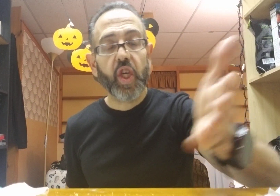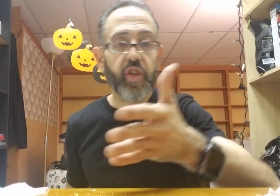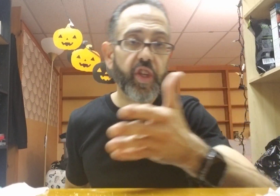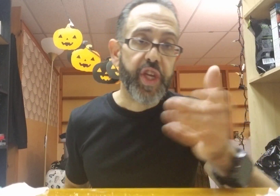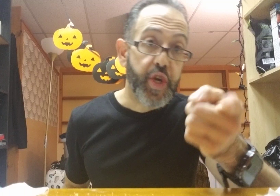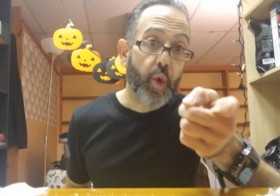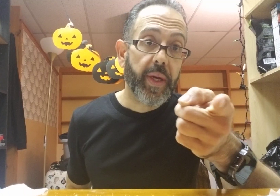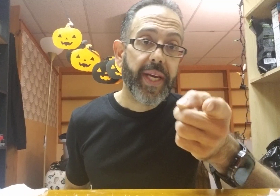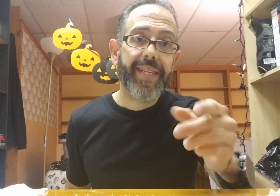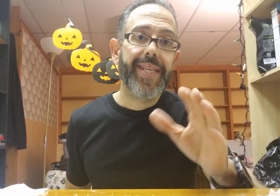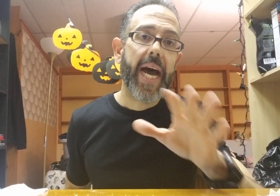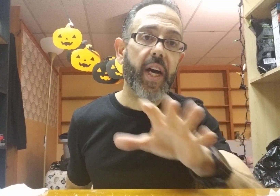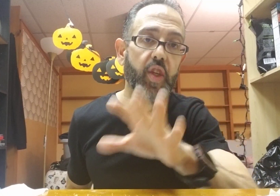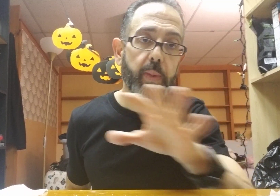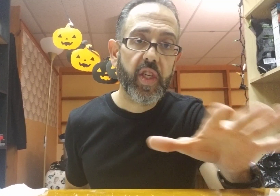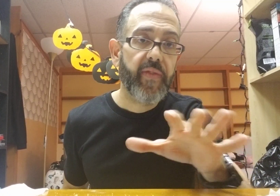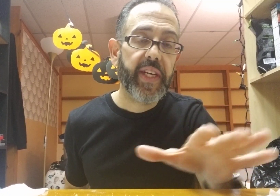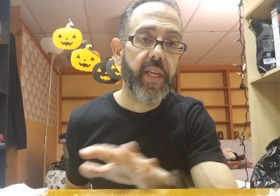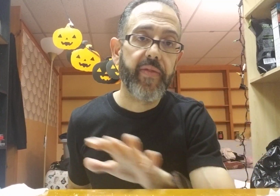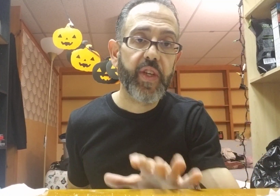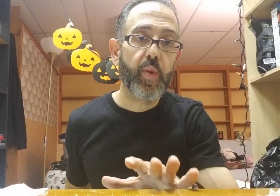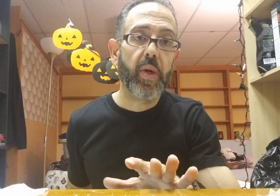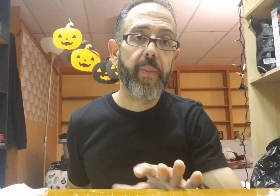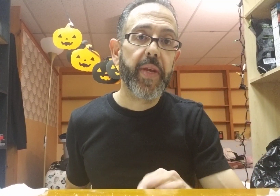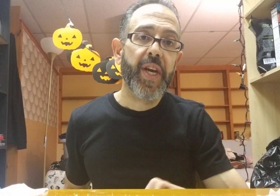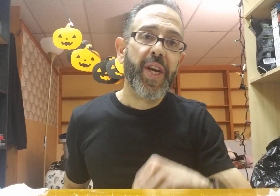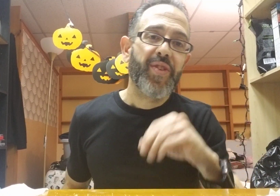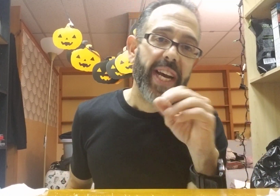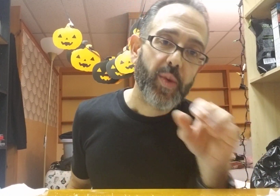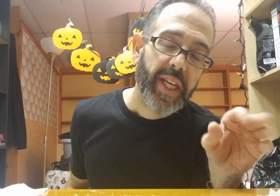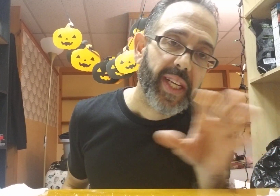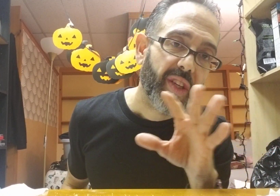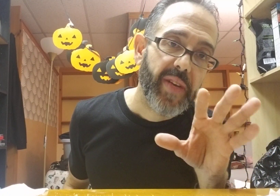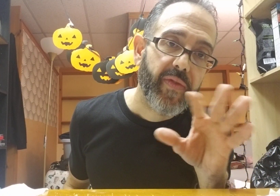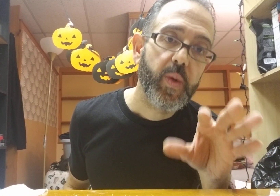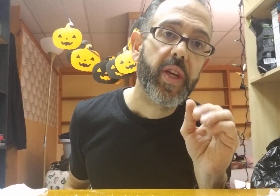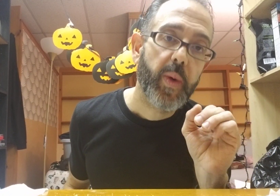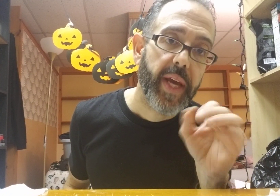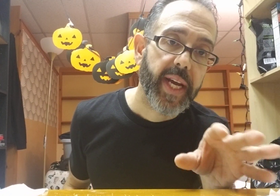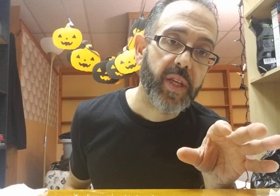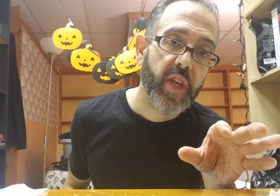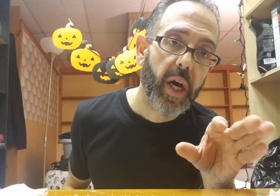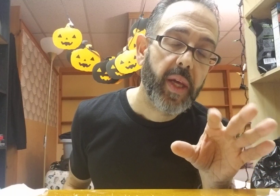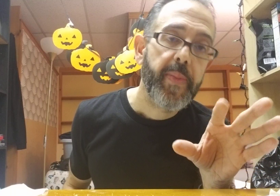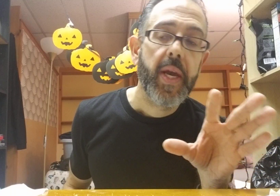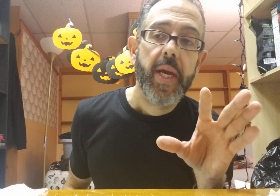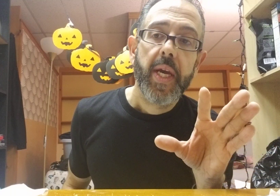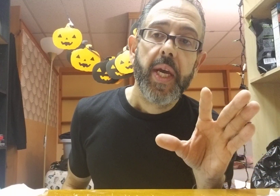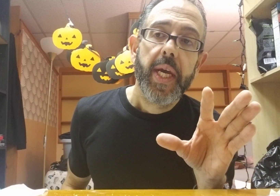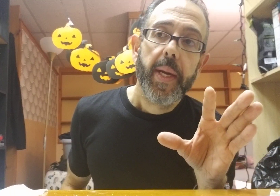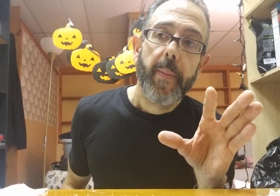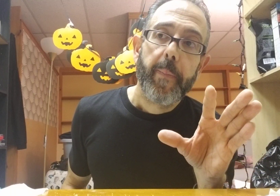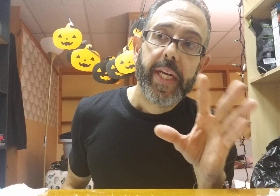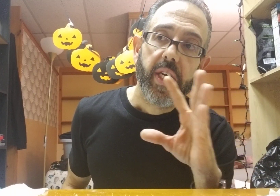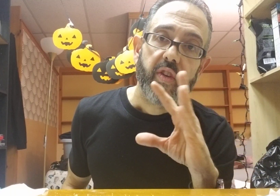just you, it's not a specific individual. So that's what gets confusing with ASL, because